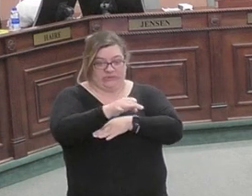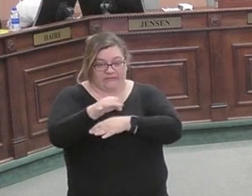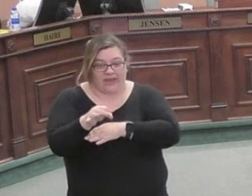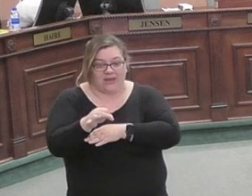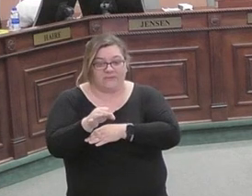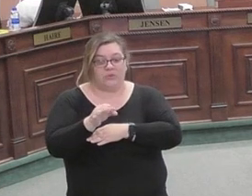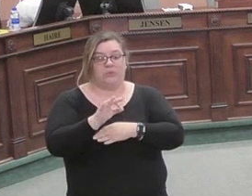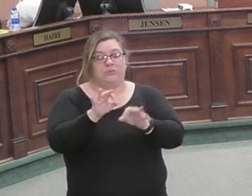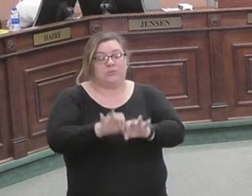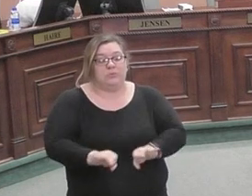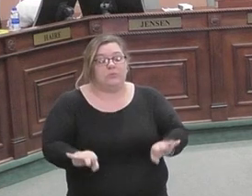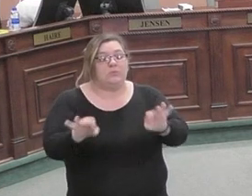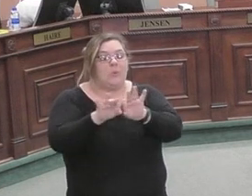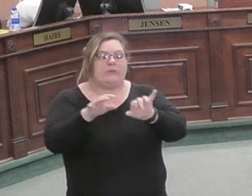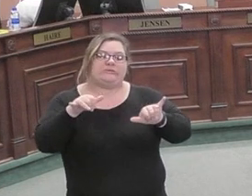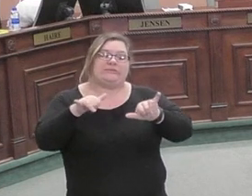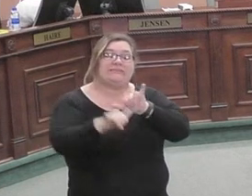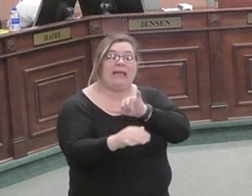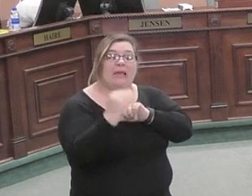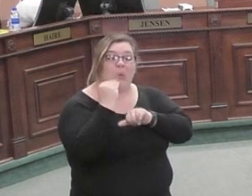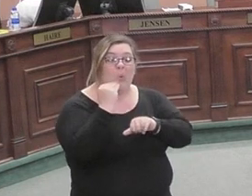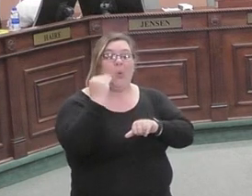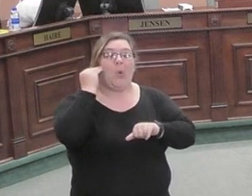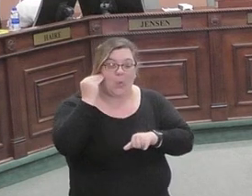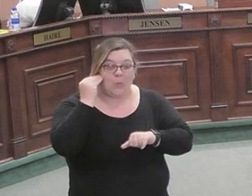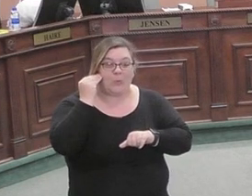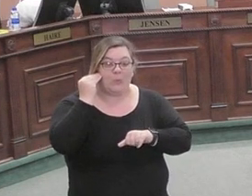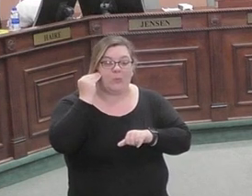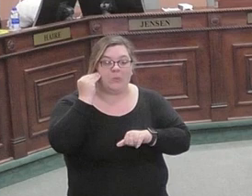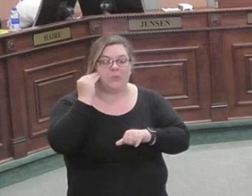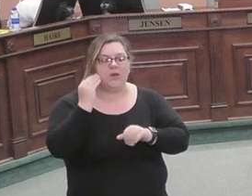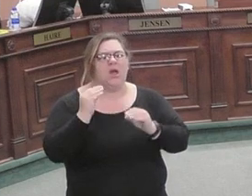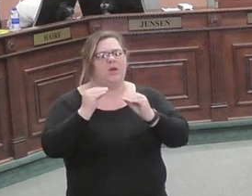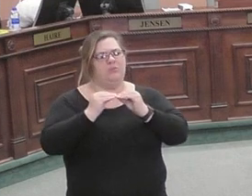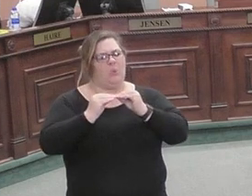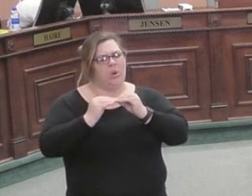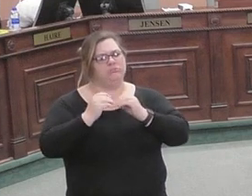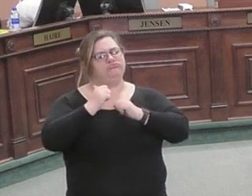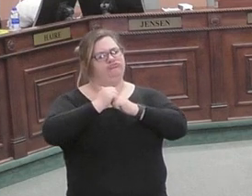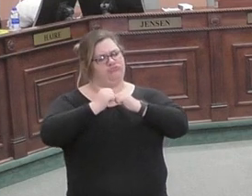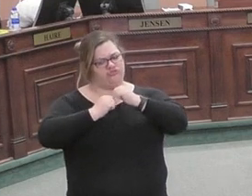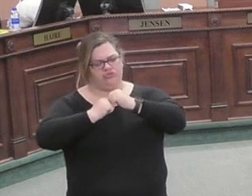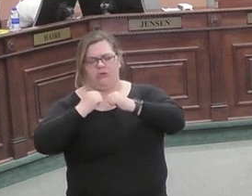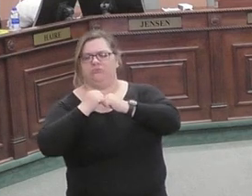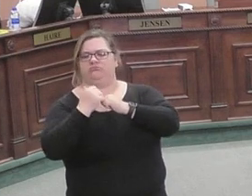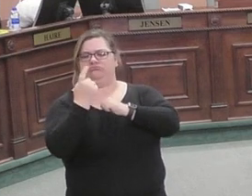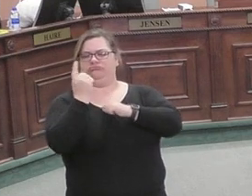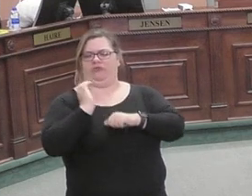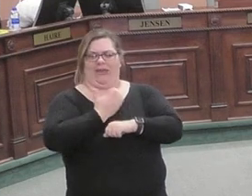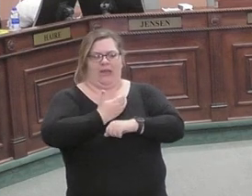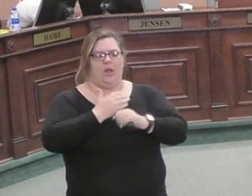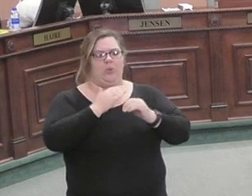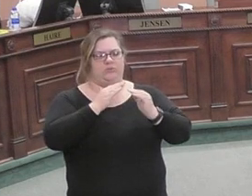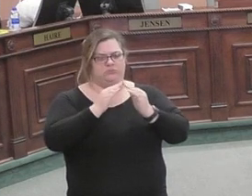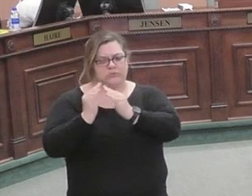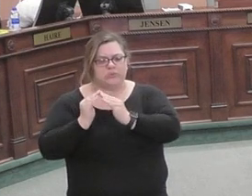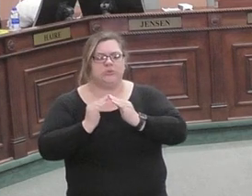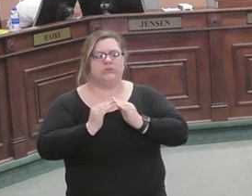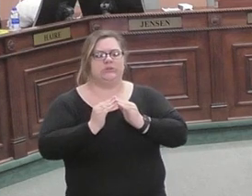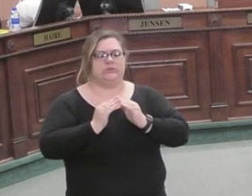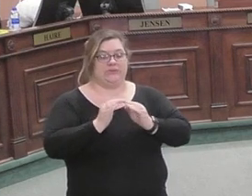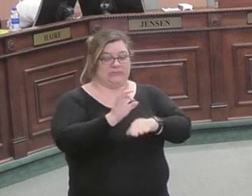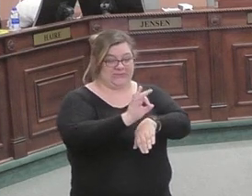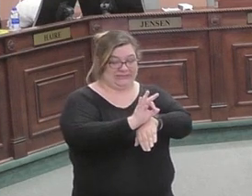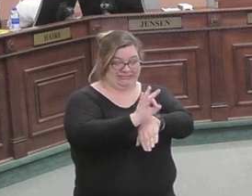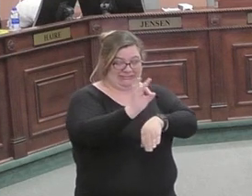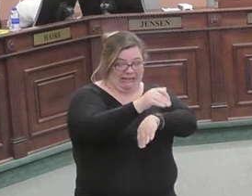governor's stay-at-home instructions. It is to put a little bit more structure for our local community between the hours of 9 p.m.